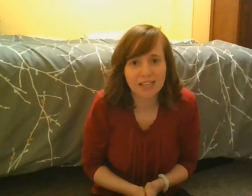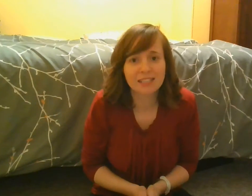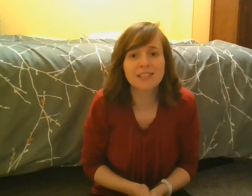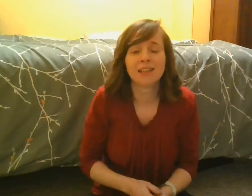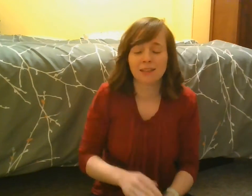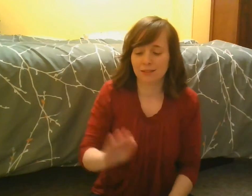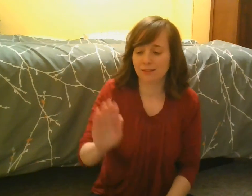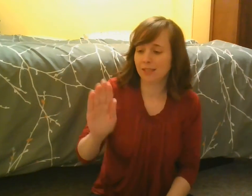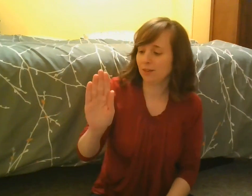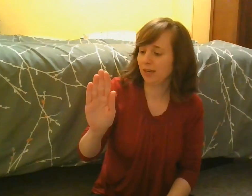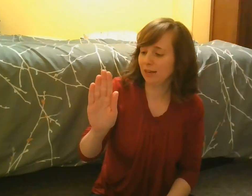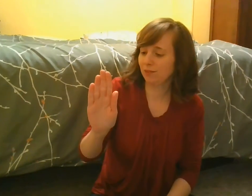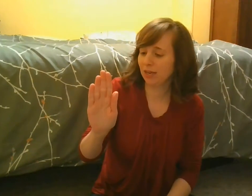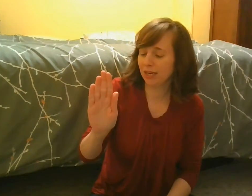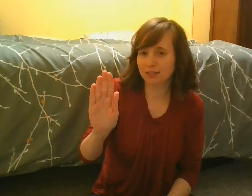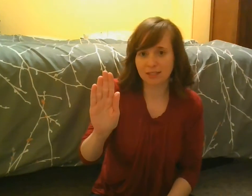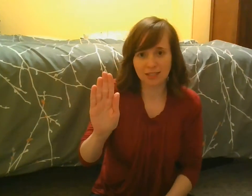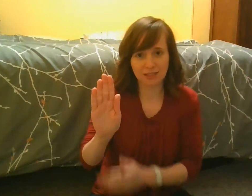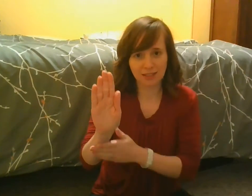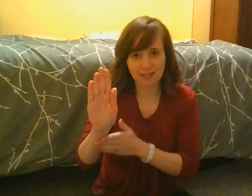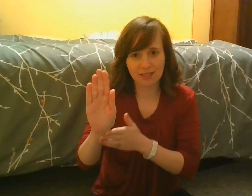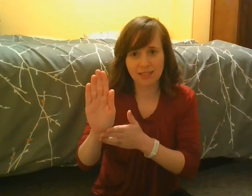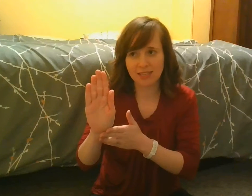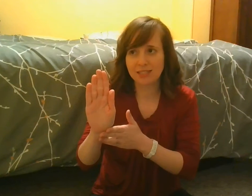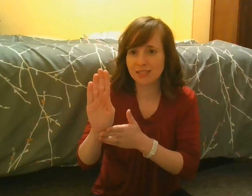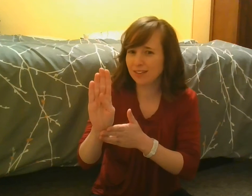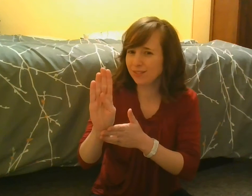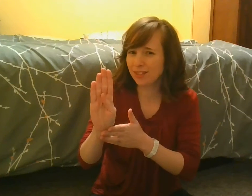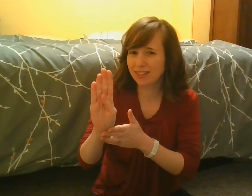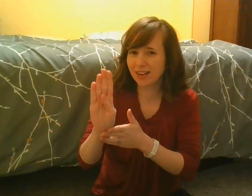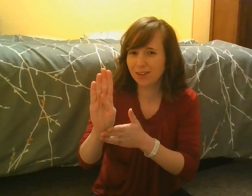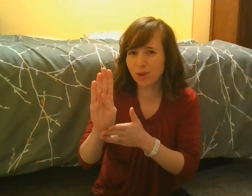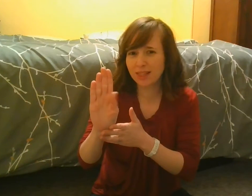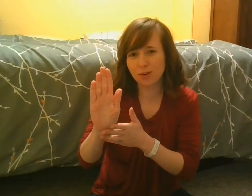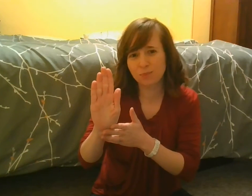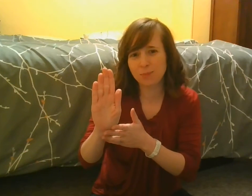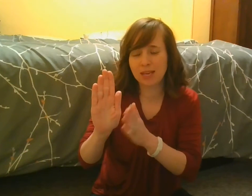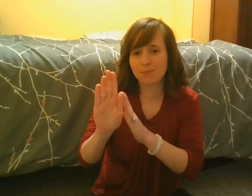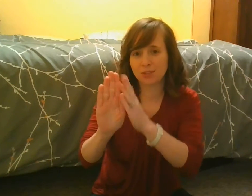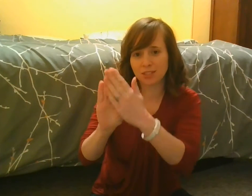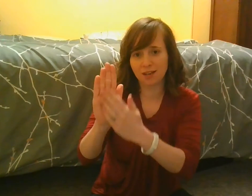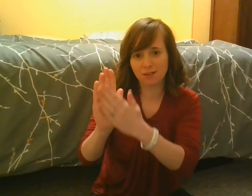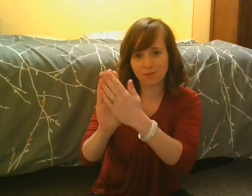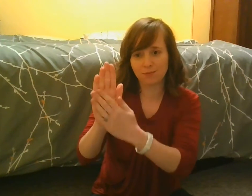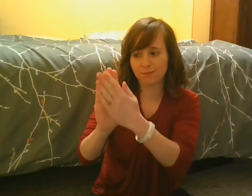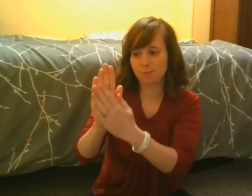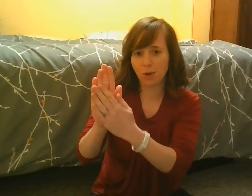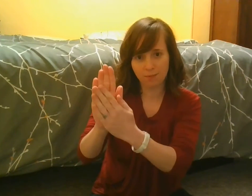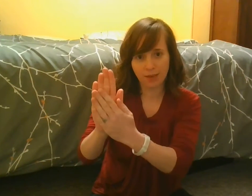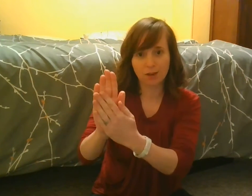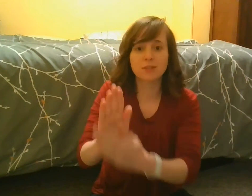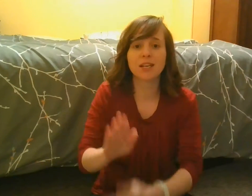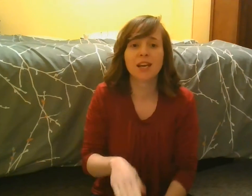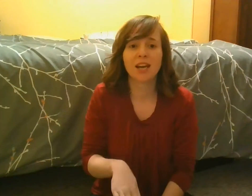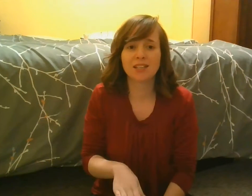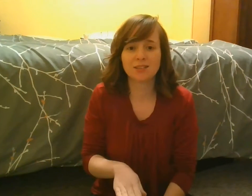frustrated. Okay, you're going to have your hand like this, not quite letter B, but just kind of palm out, and it's going to